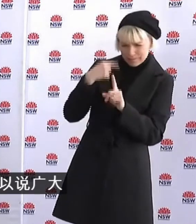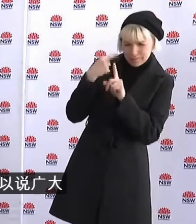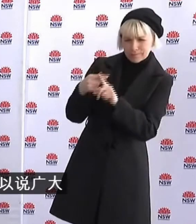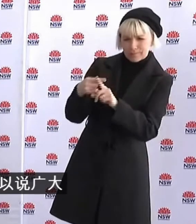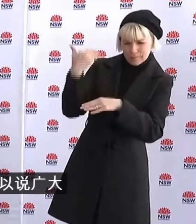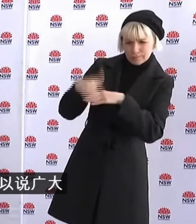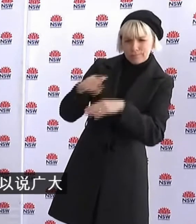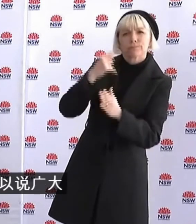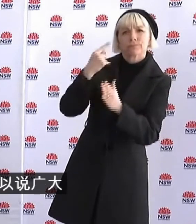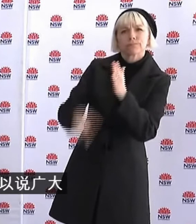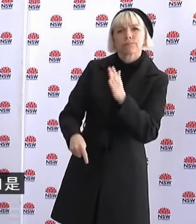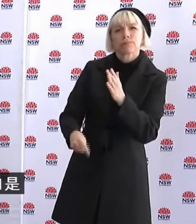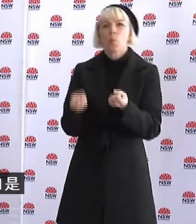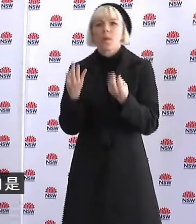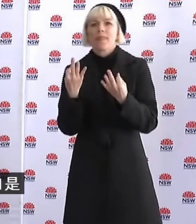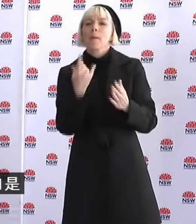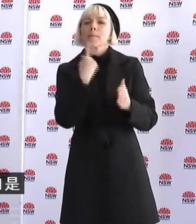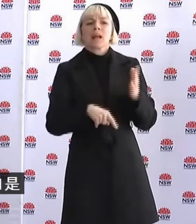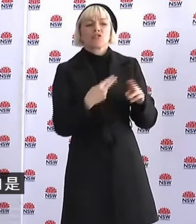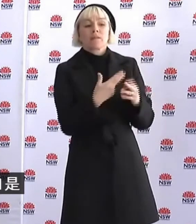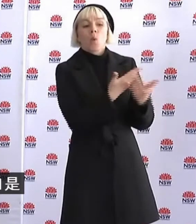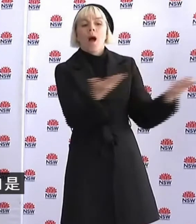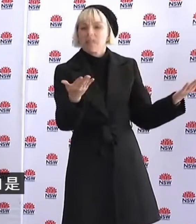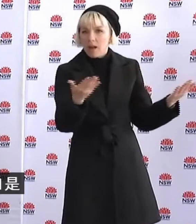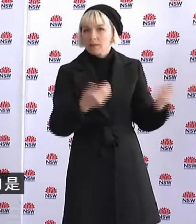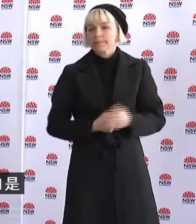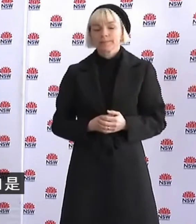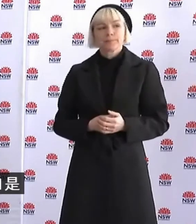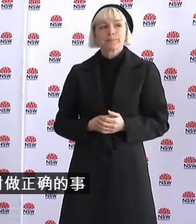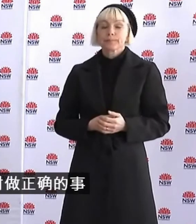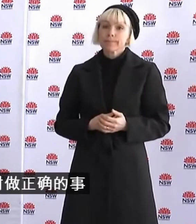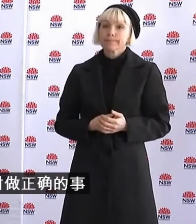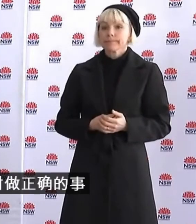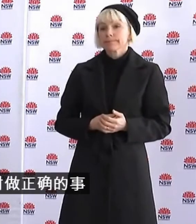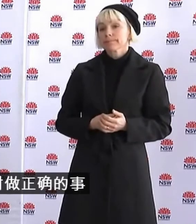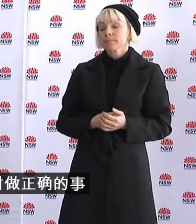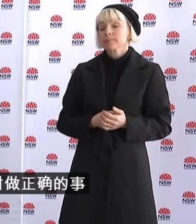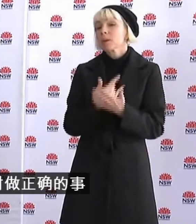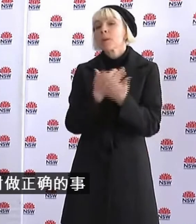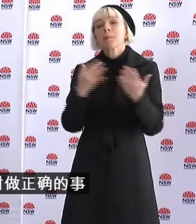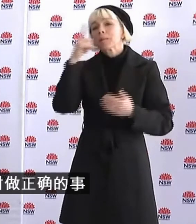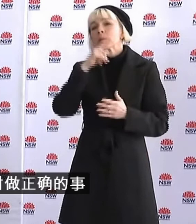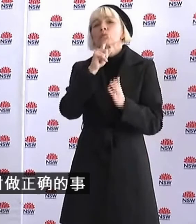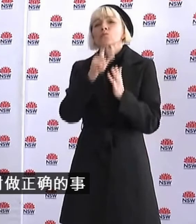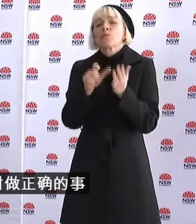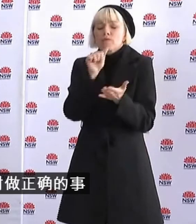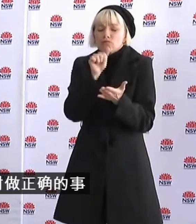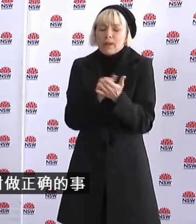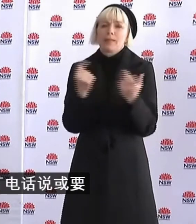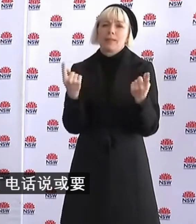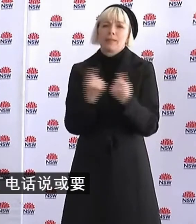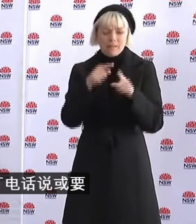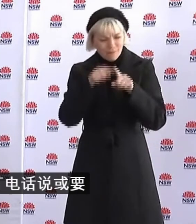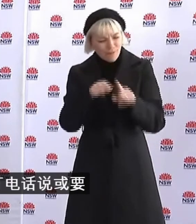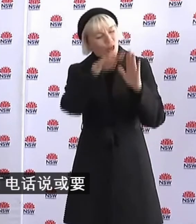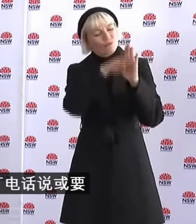certainly. And can I say the vast majority of the population of our citizens are doing the right thing, and most people, when they ring Service New South Wales,